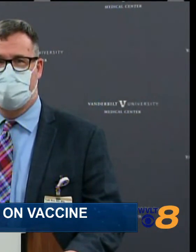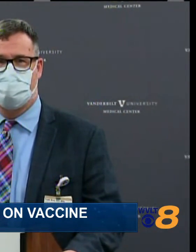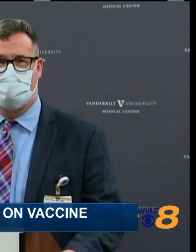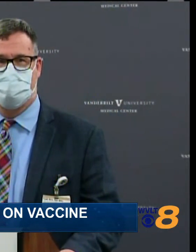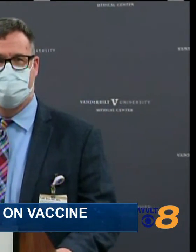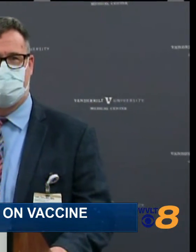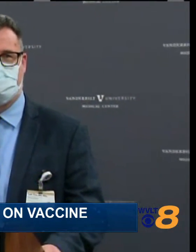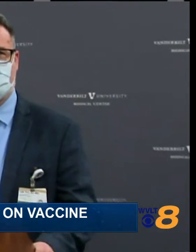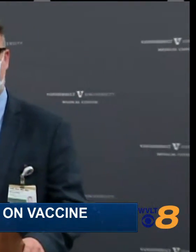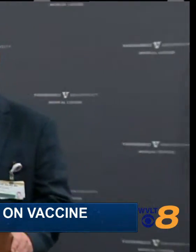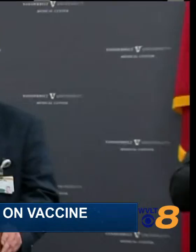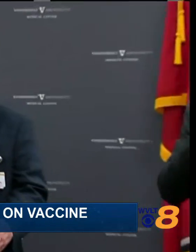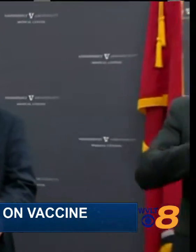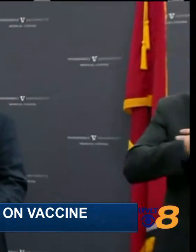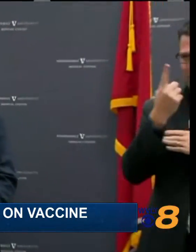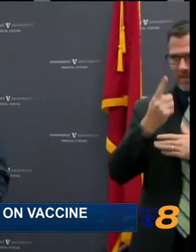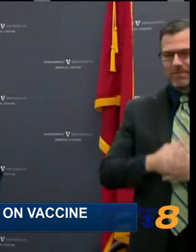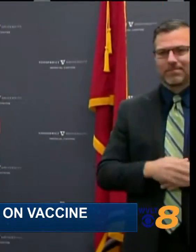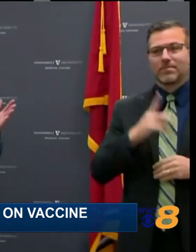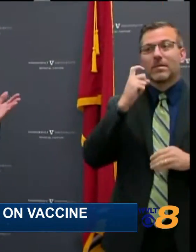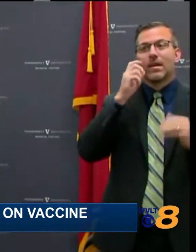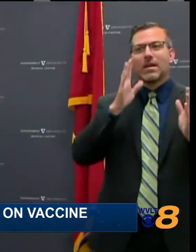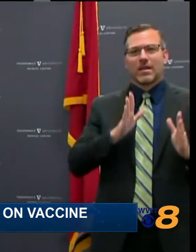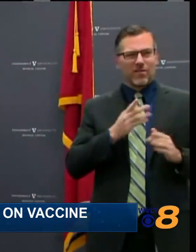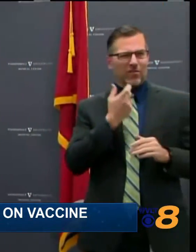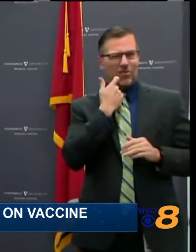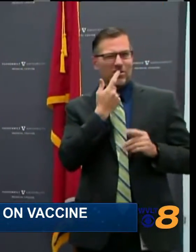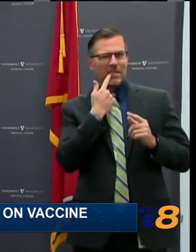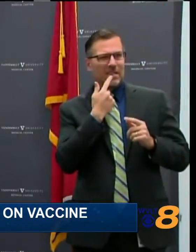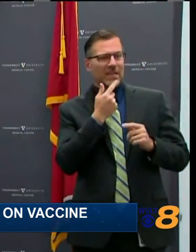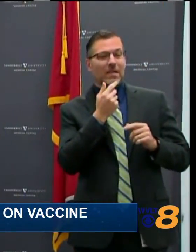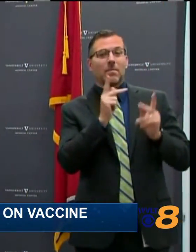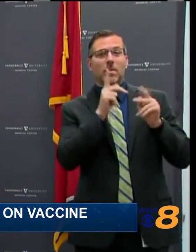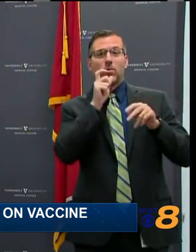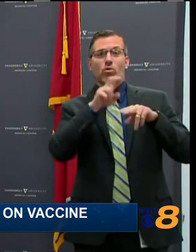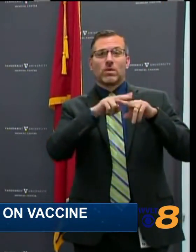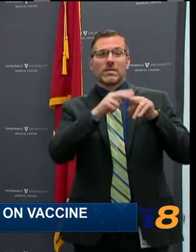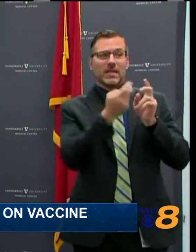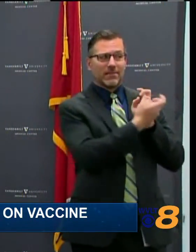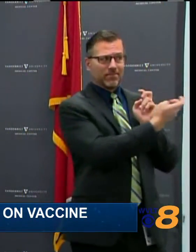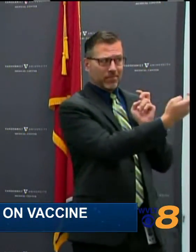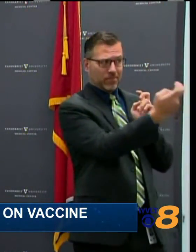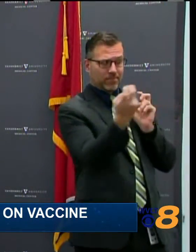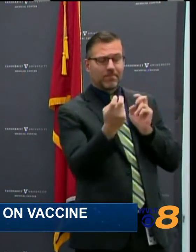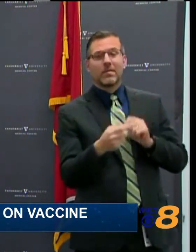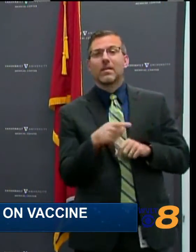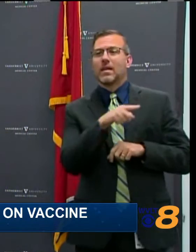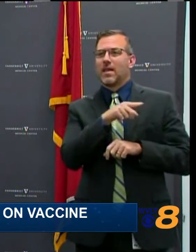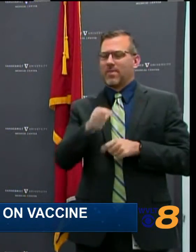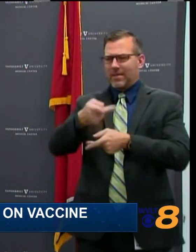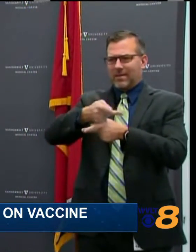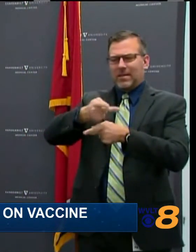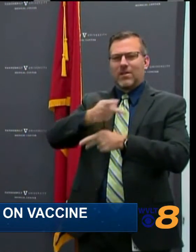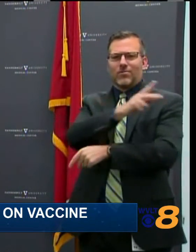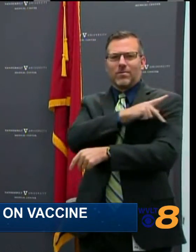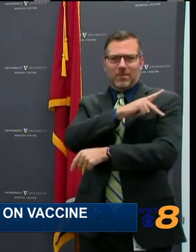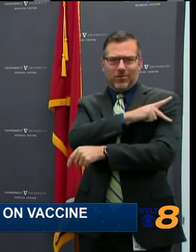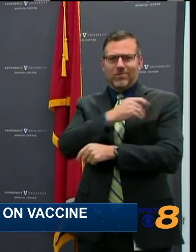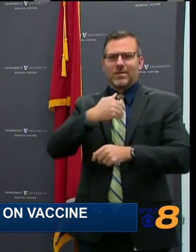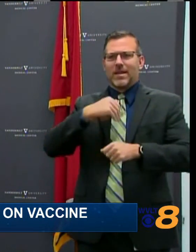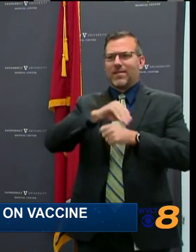exciting day for us. So as the governor said, all of the people over there take care of people who are critically ill with COVID in our COVID